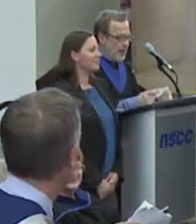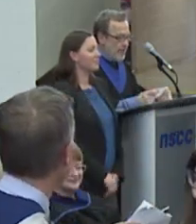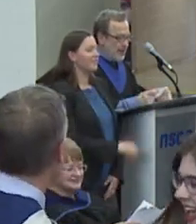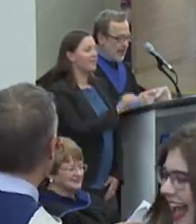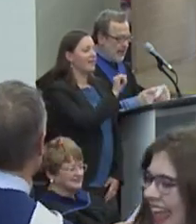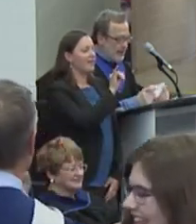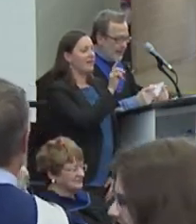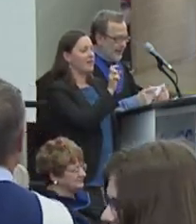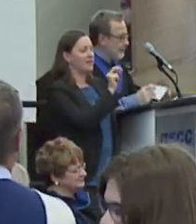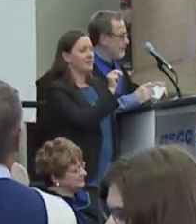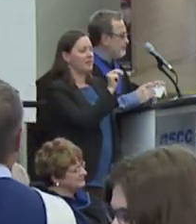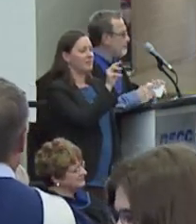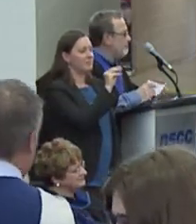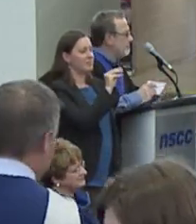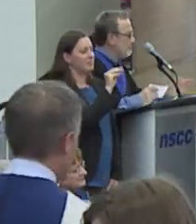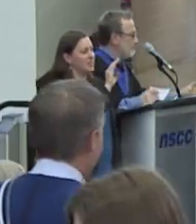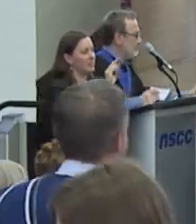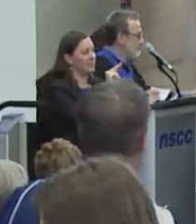Aiden McNeil.